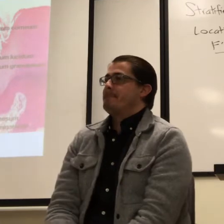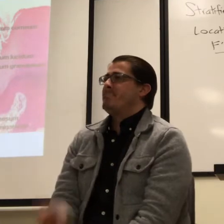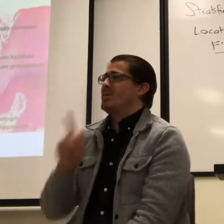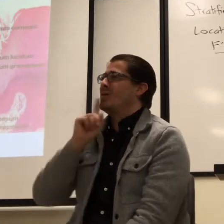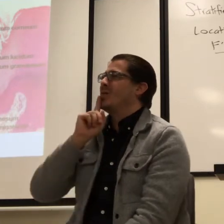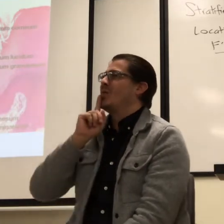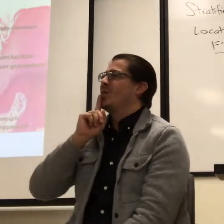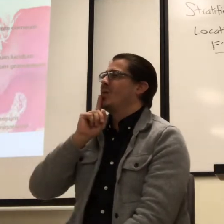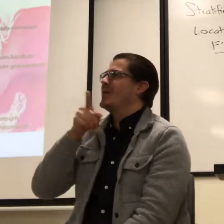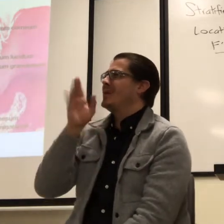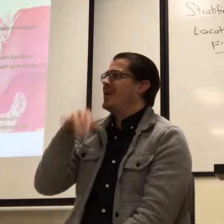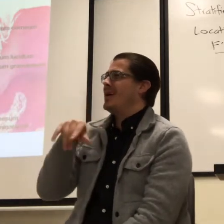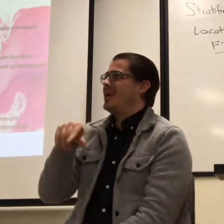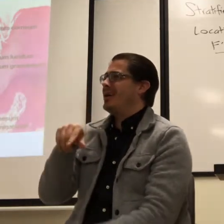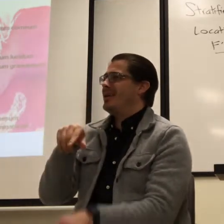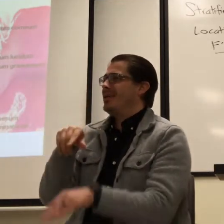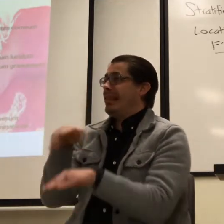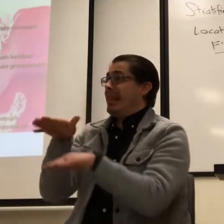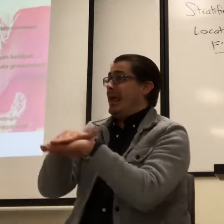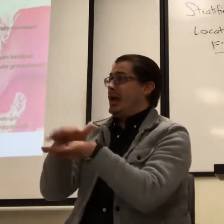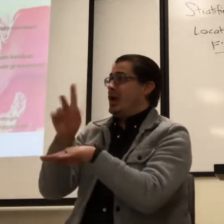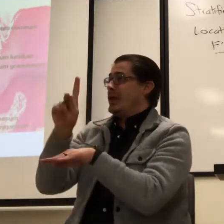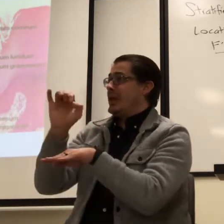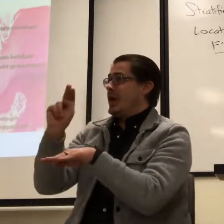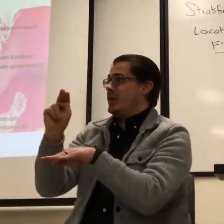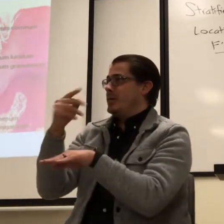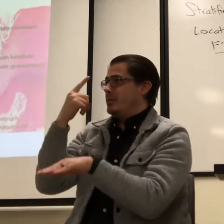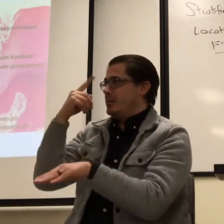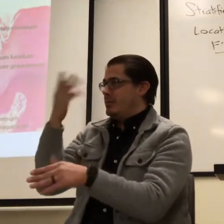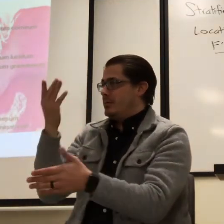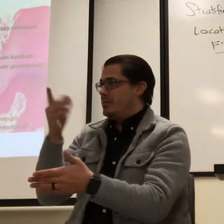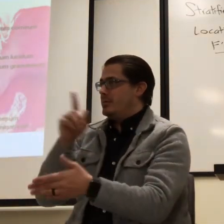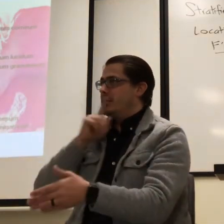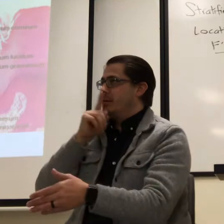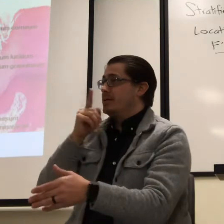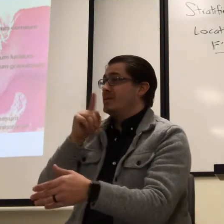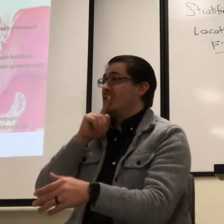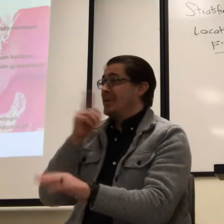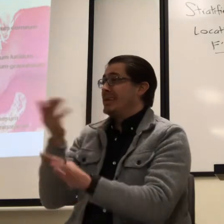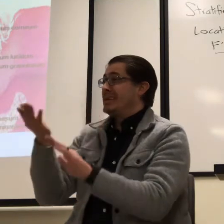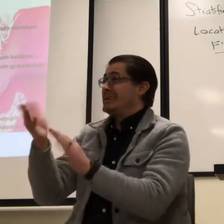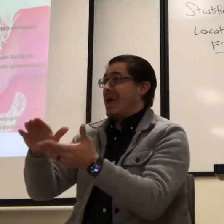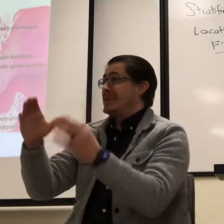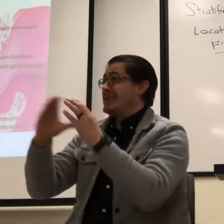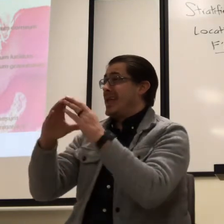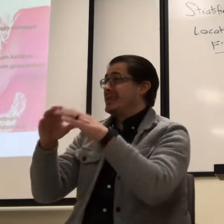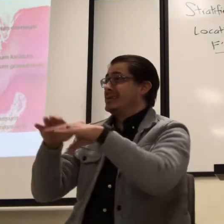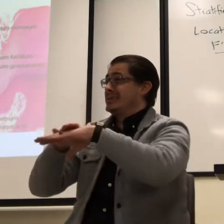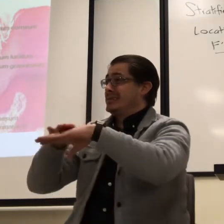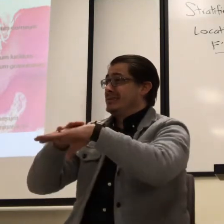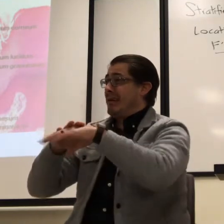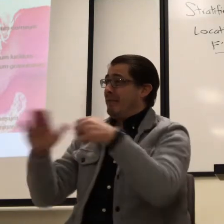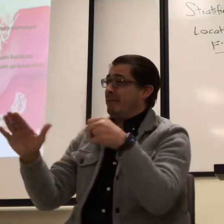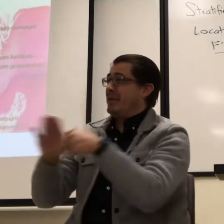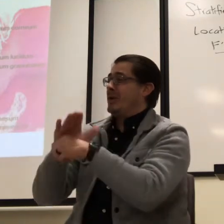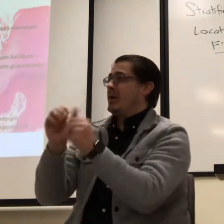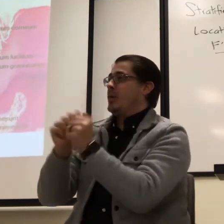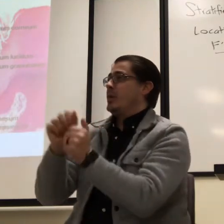Essentially, what that layer is, the keratin, are just dead cells filled